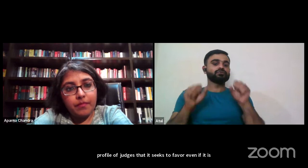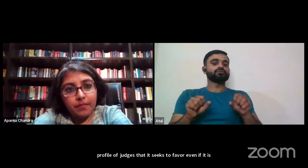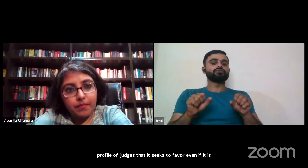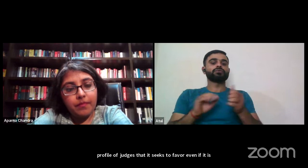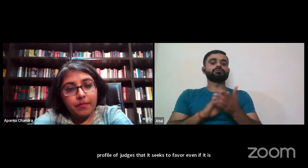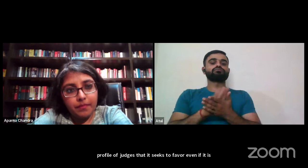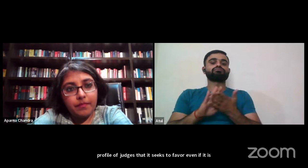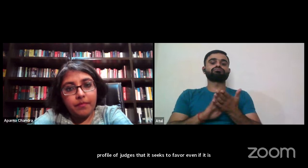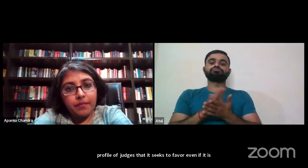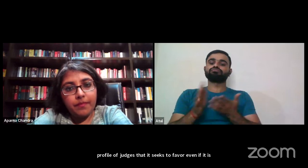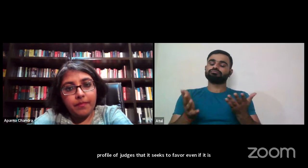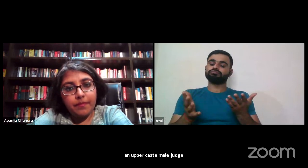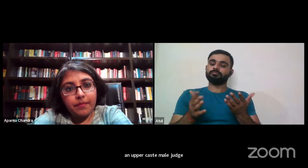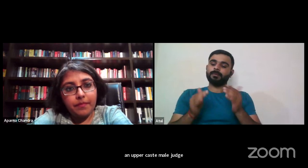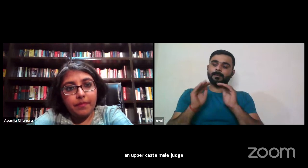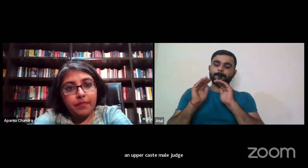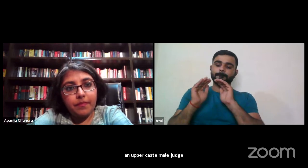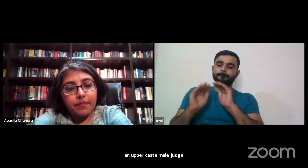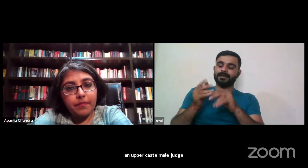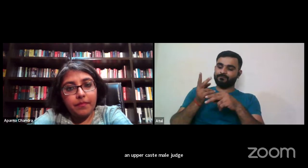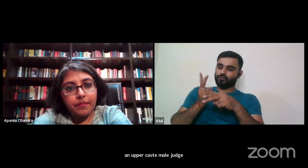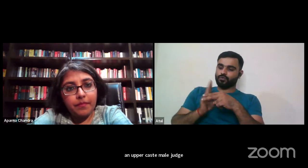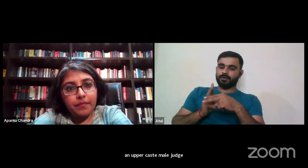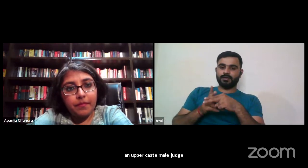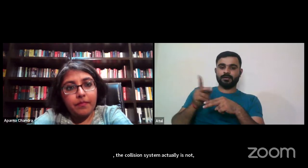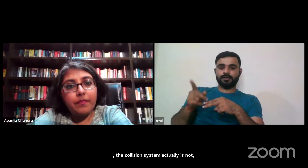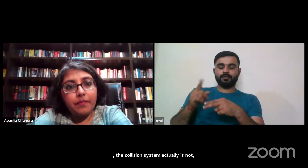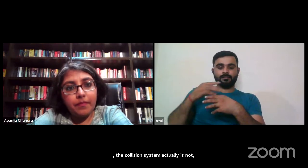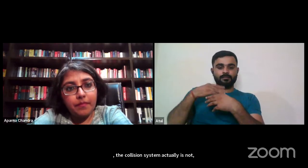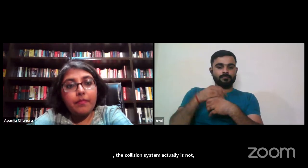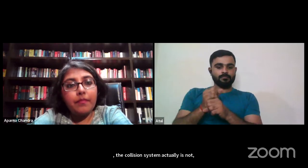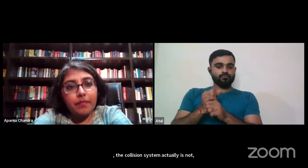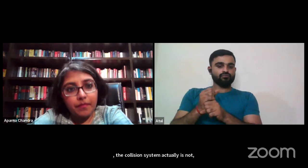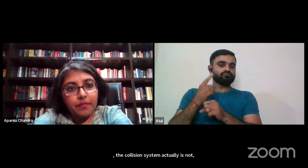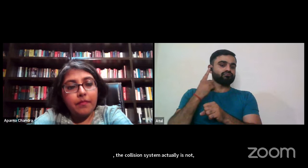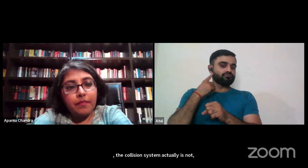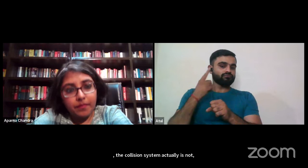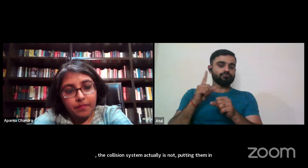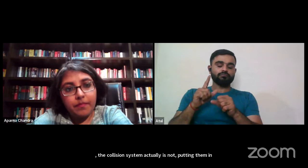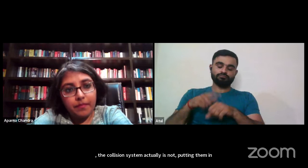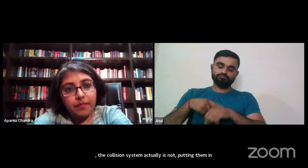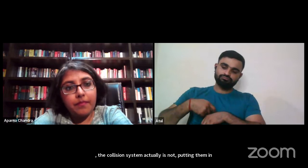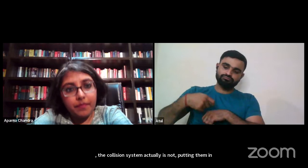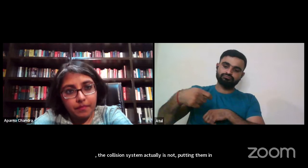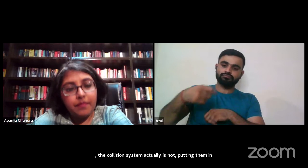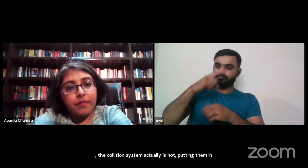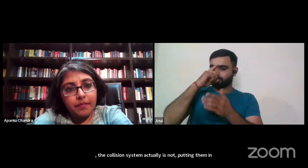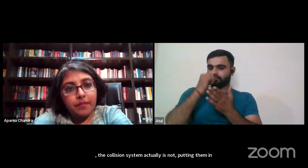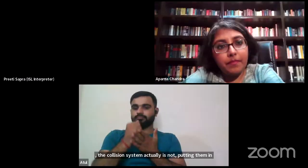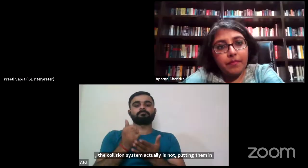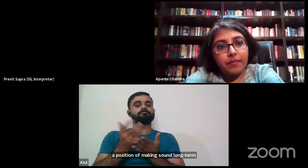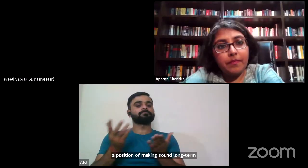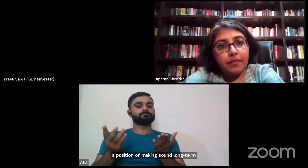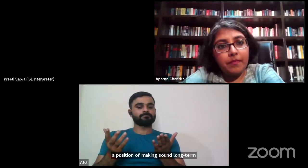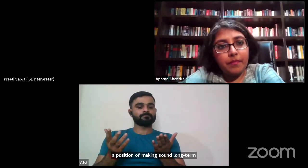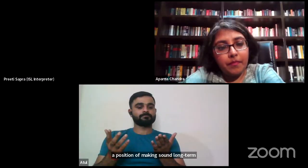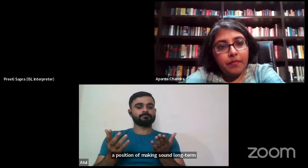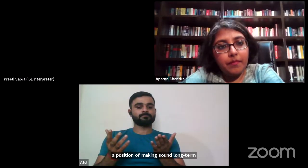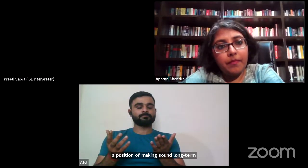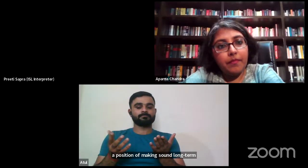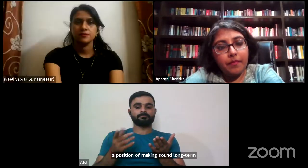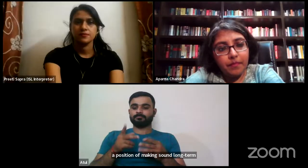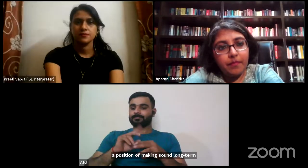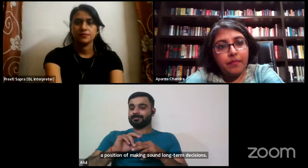not putting them in a position of making sound long-term decisions. And